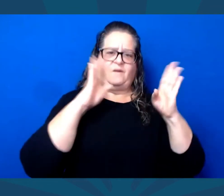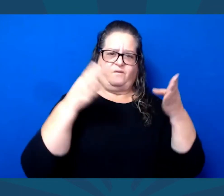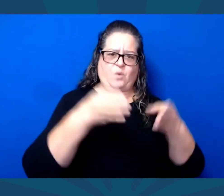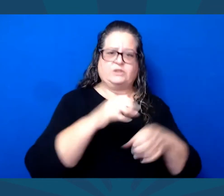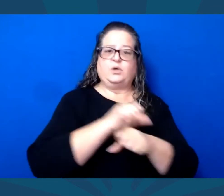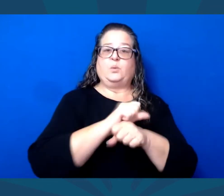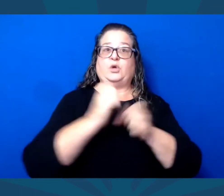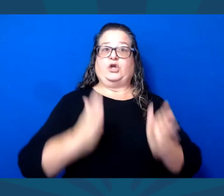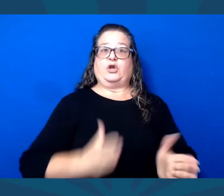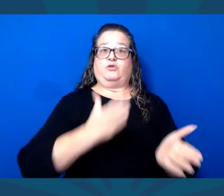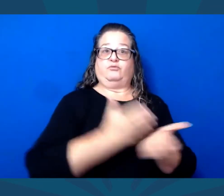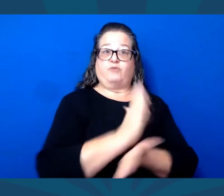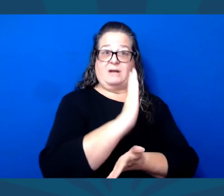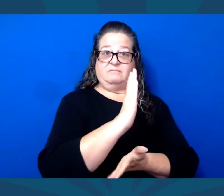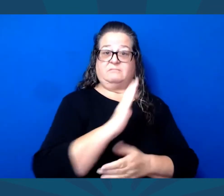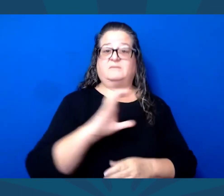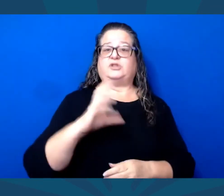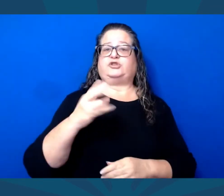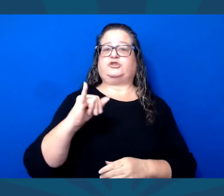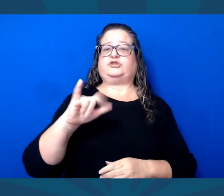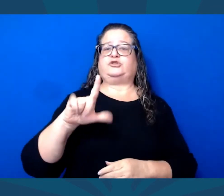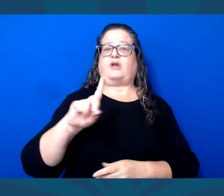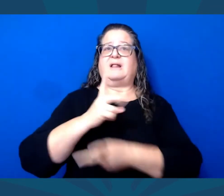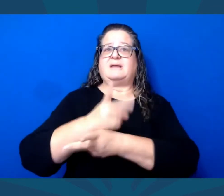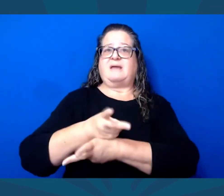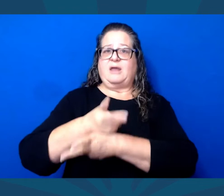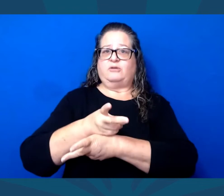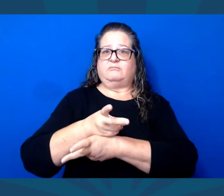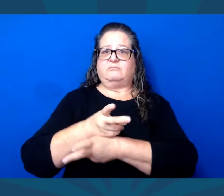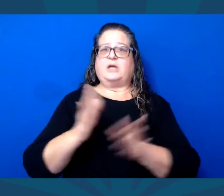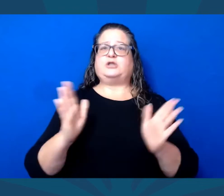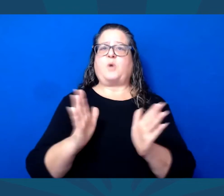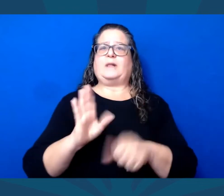senator, Janelle will advocate for immediate action on workers' rights,